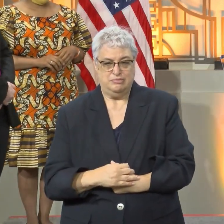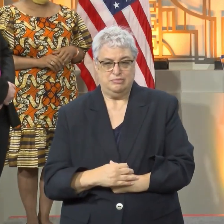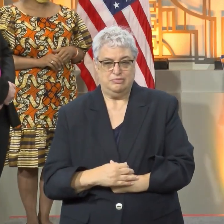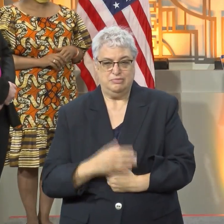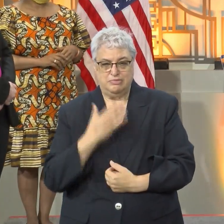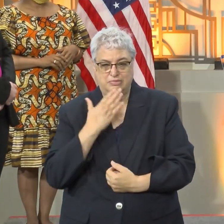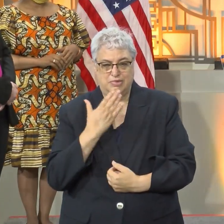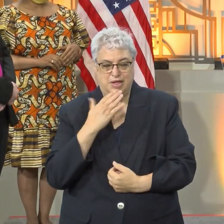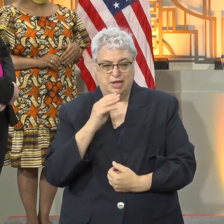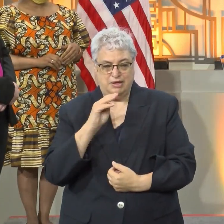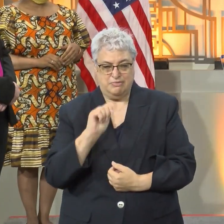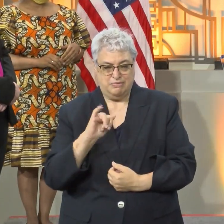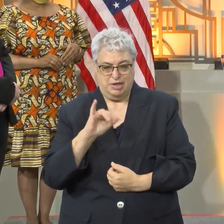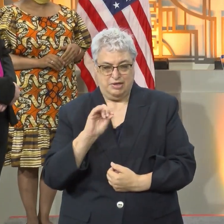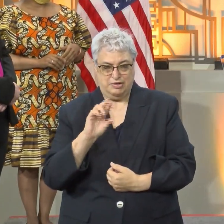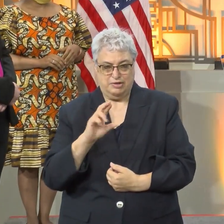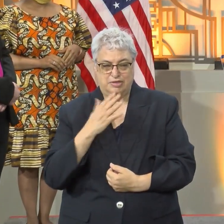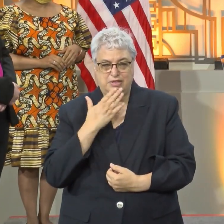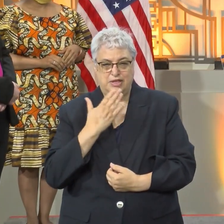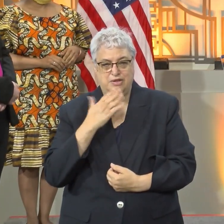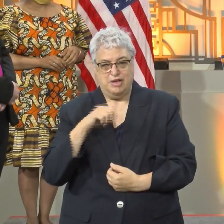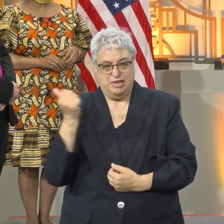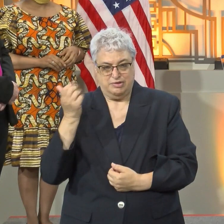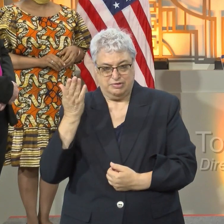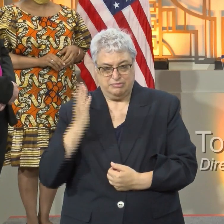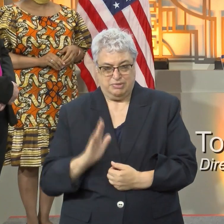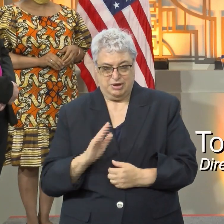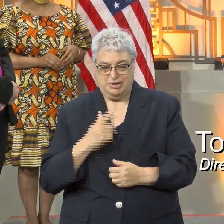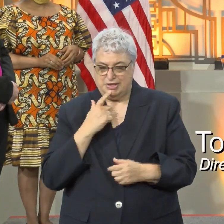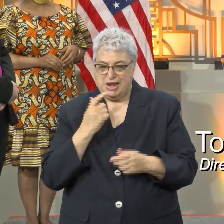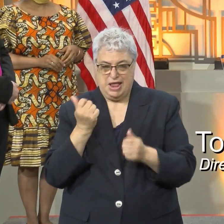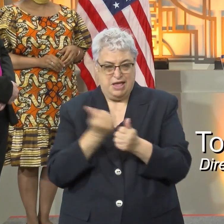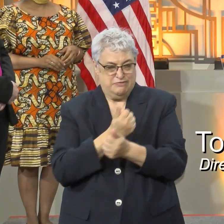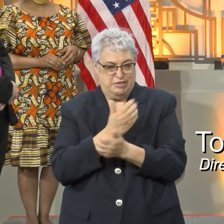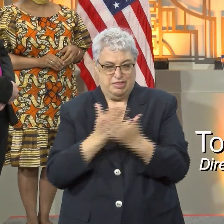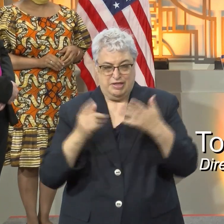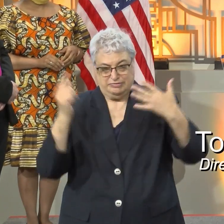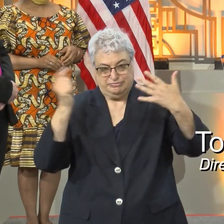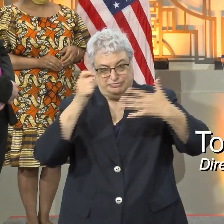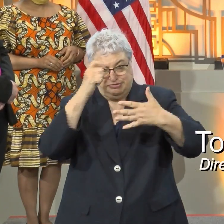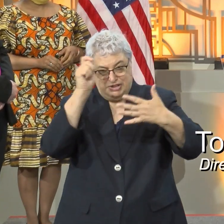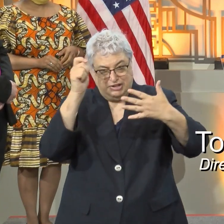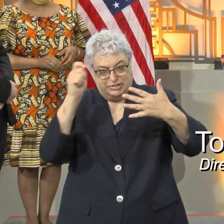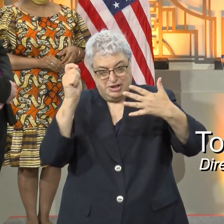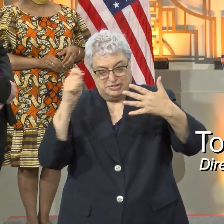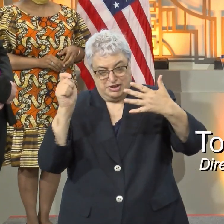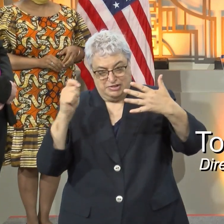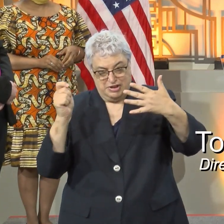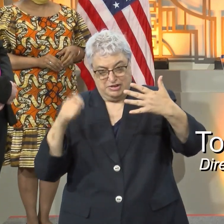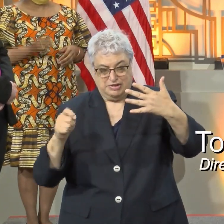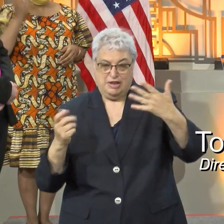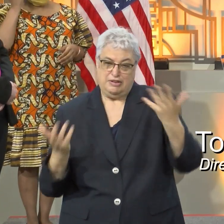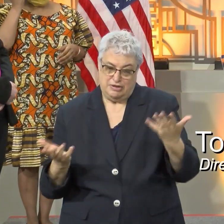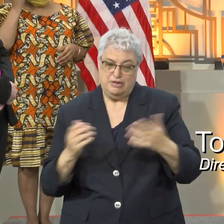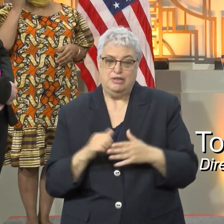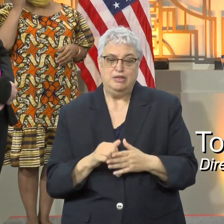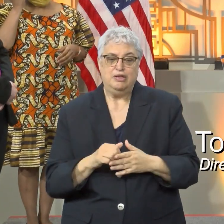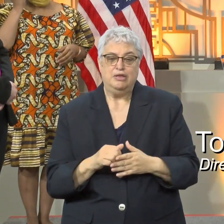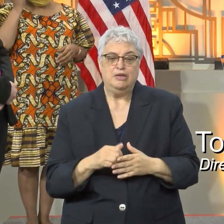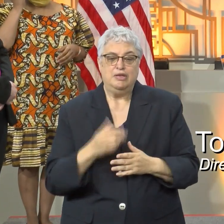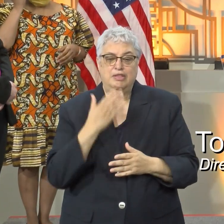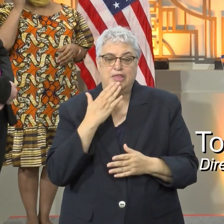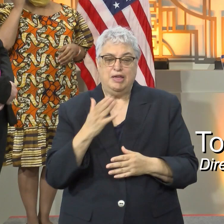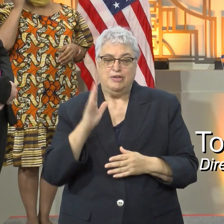Thank you, Mayor, and I think you and the other speakers have said just about everything that needs to be said. Let me just say thank you to